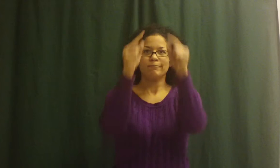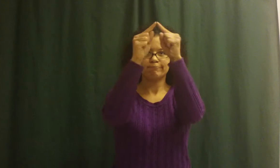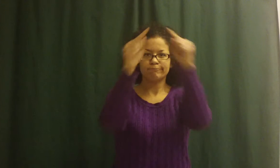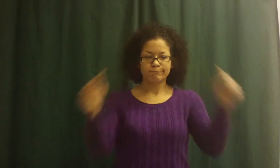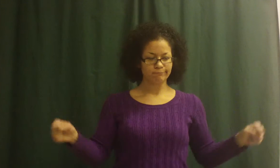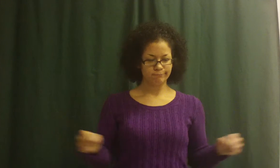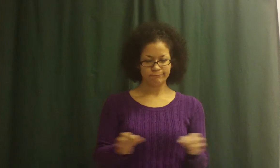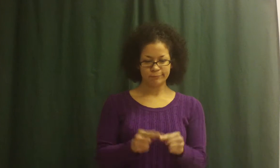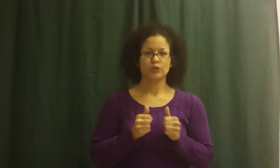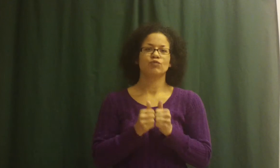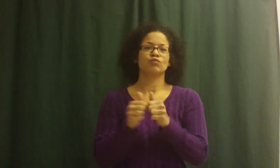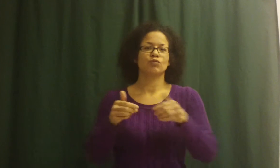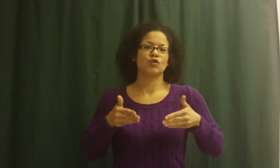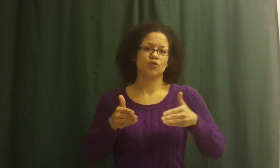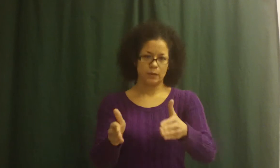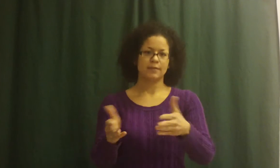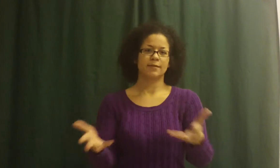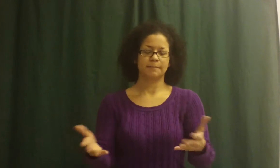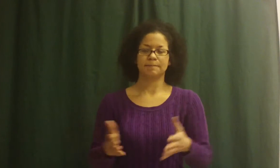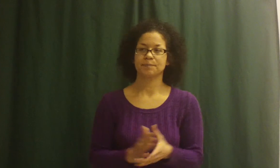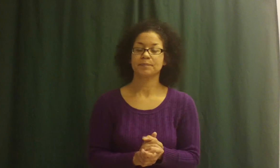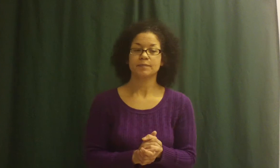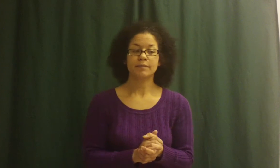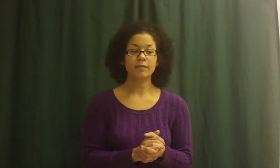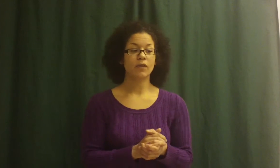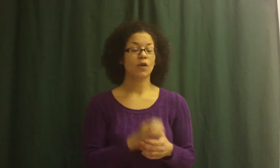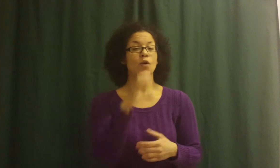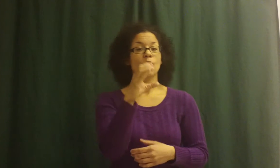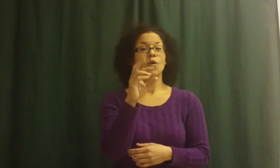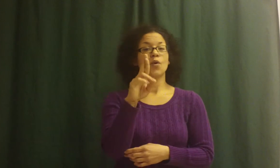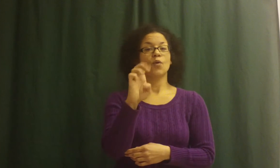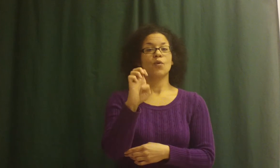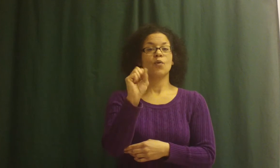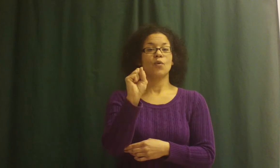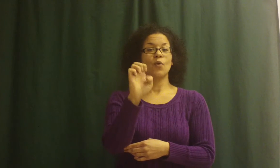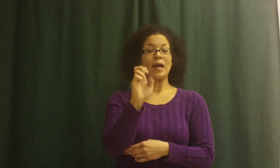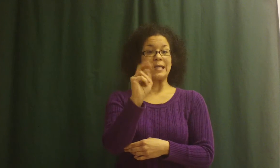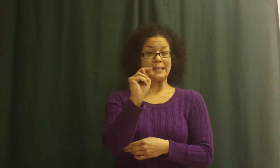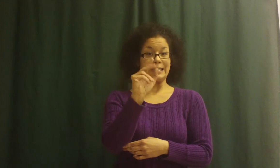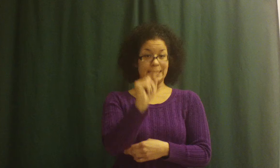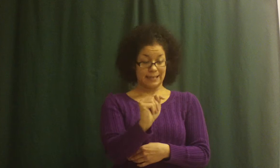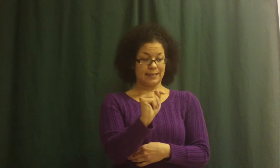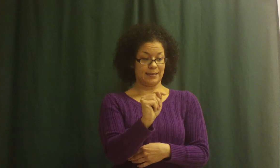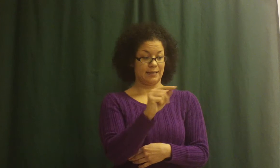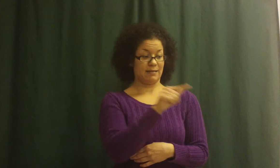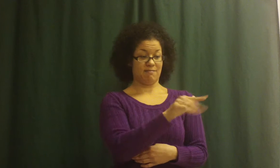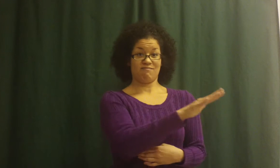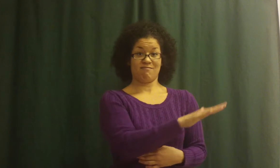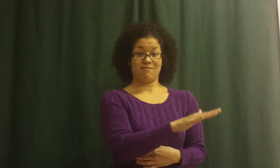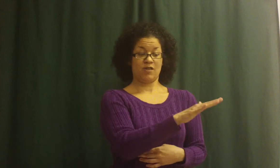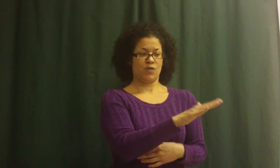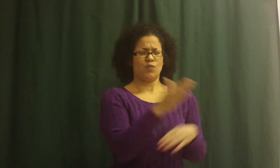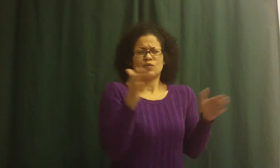Cresson was a little small community up on Cresson Mountain. It was probably about 30